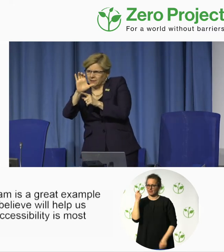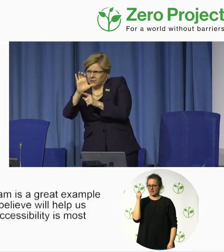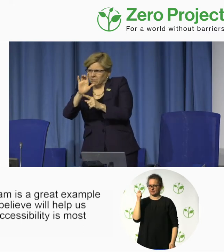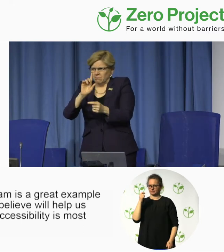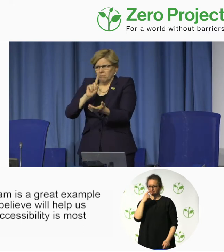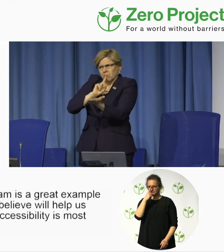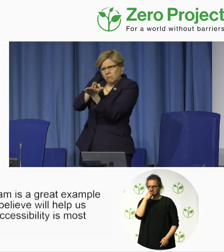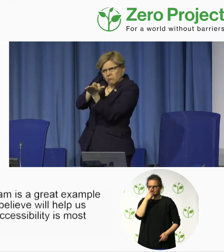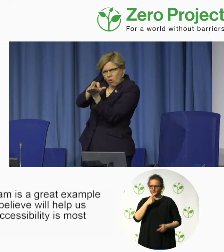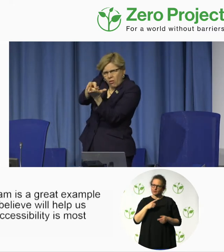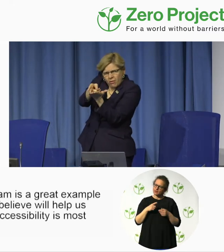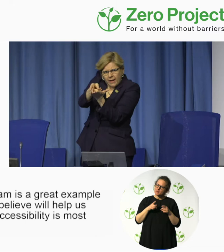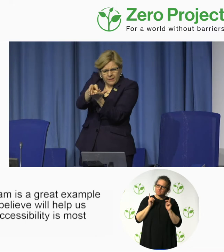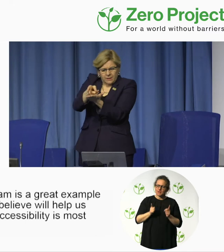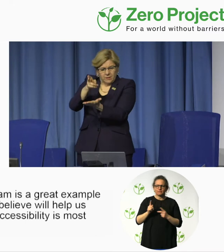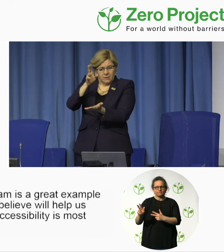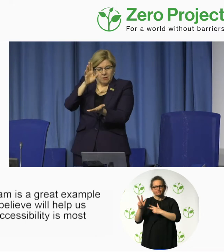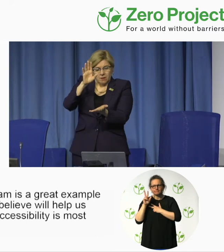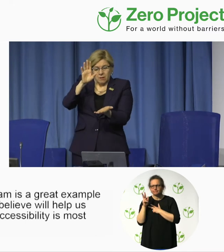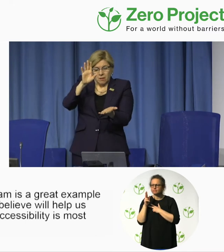when it creates an authentic,